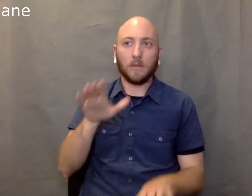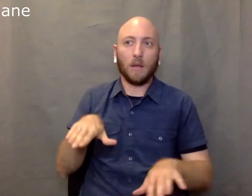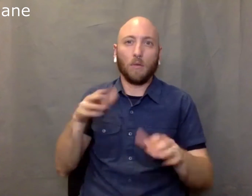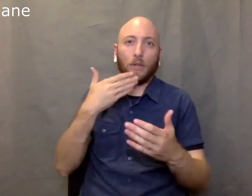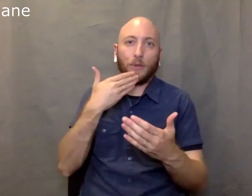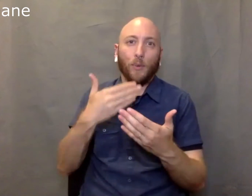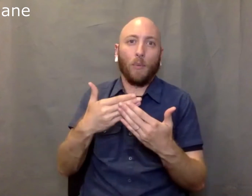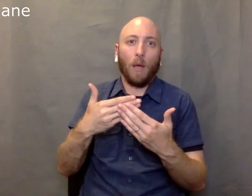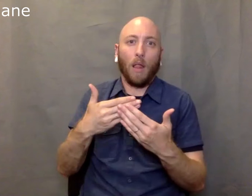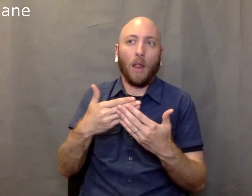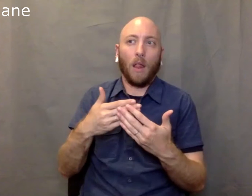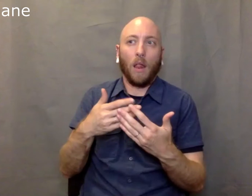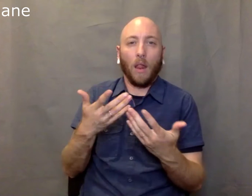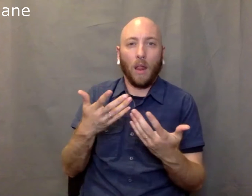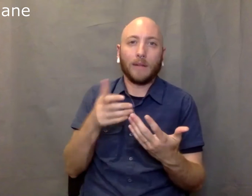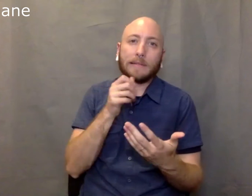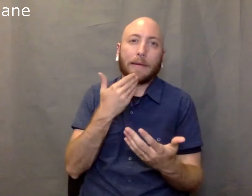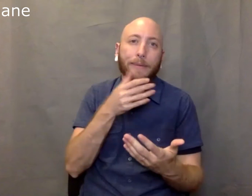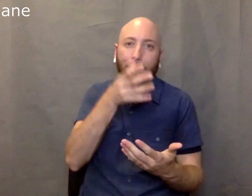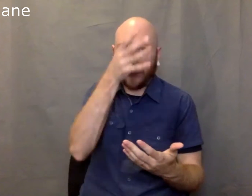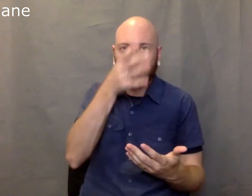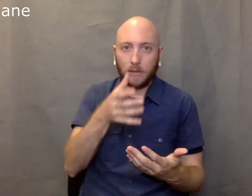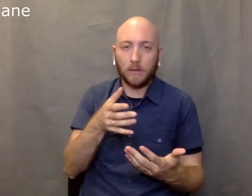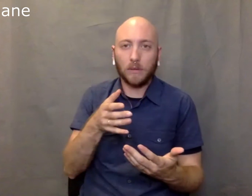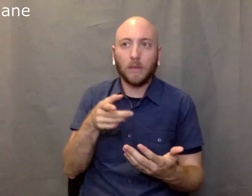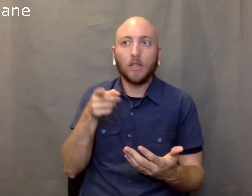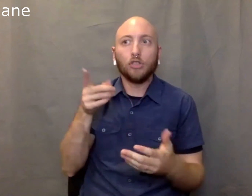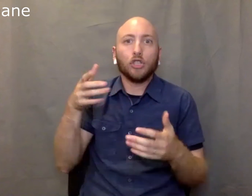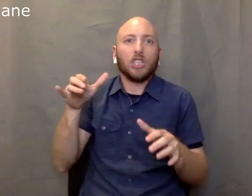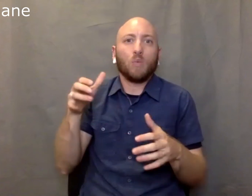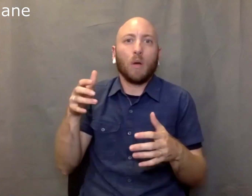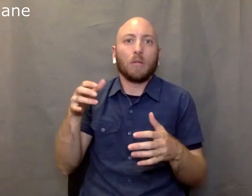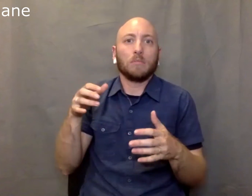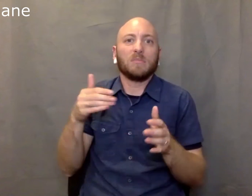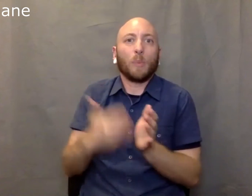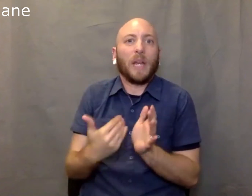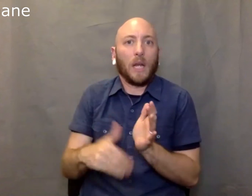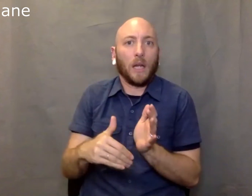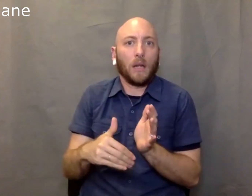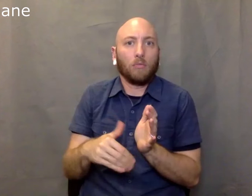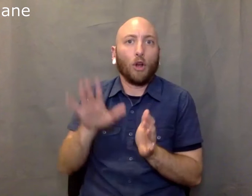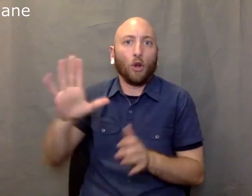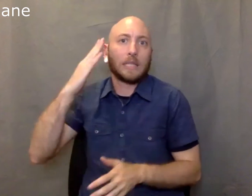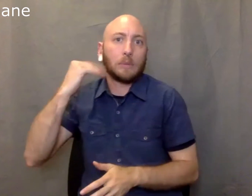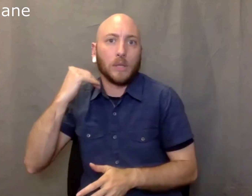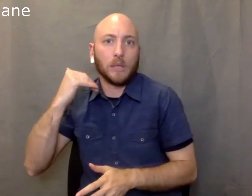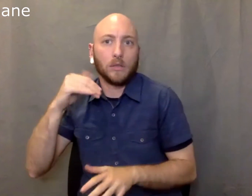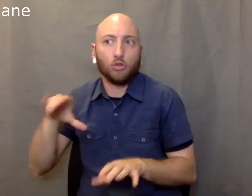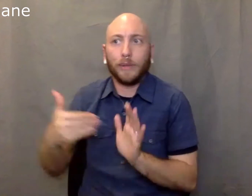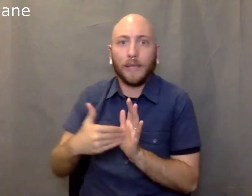been parents in the first place. And she really didn't want that for me. She really didn't, you know, like she took like child